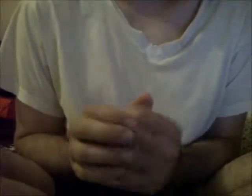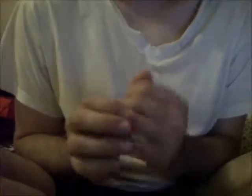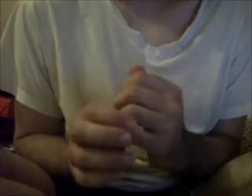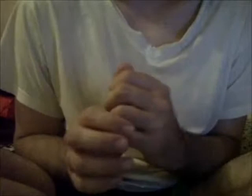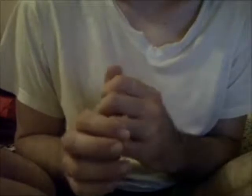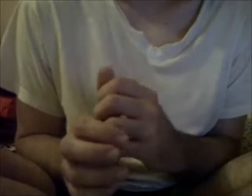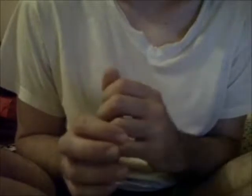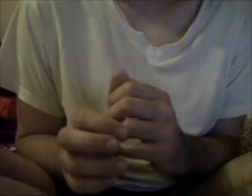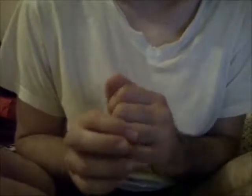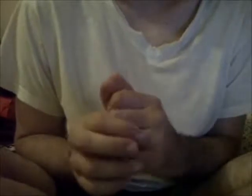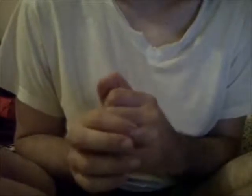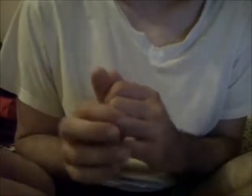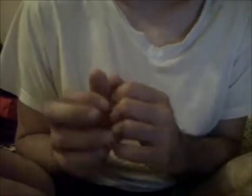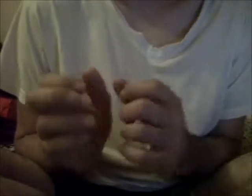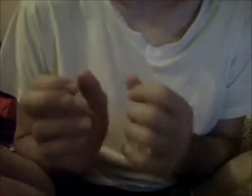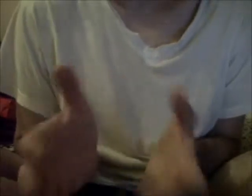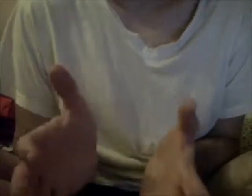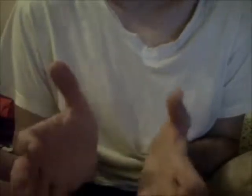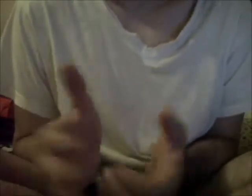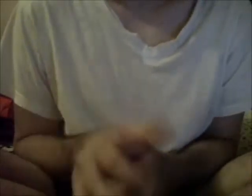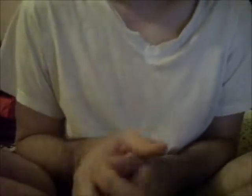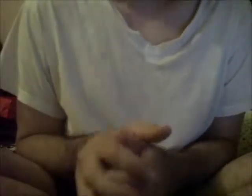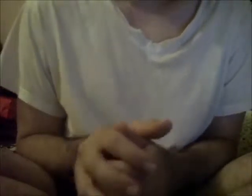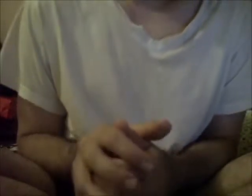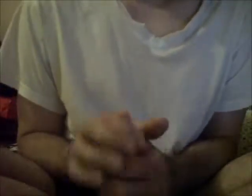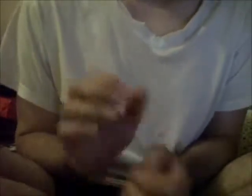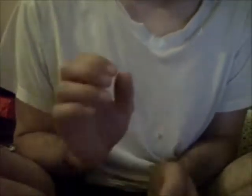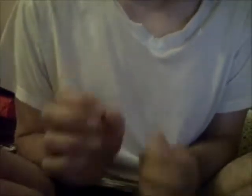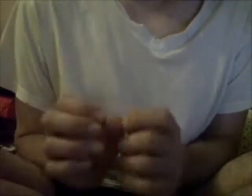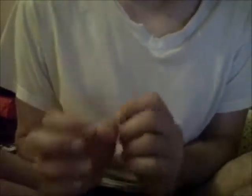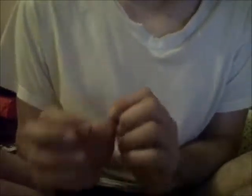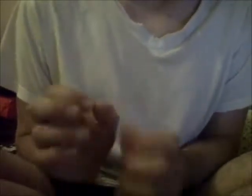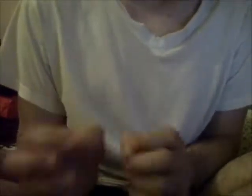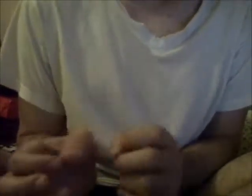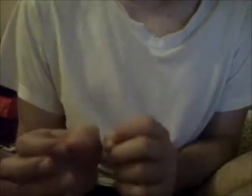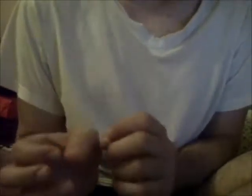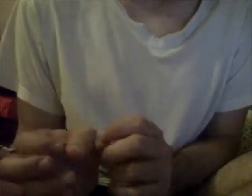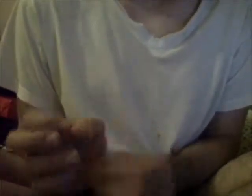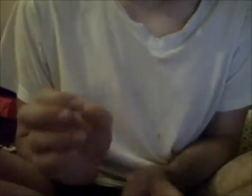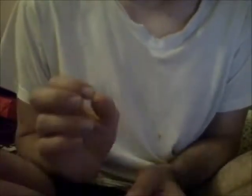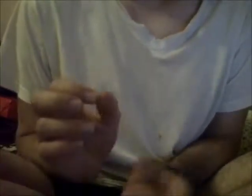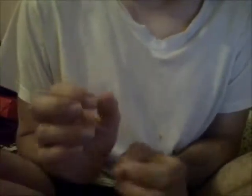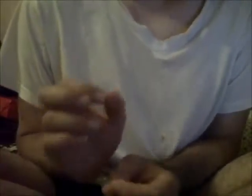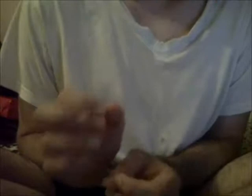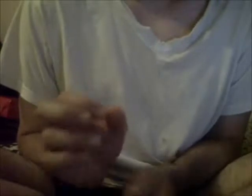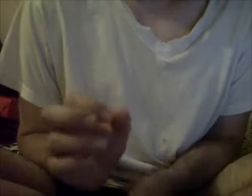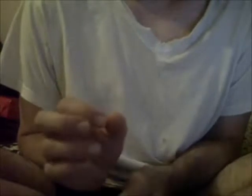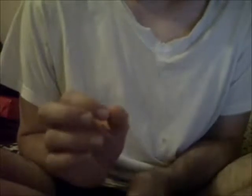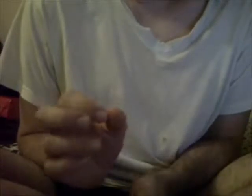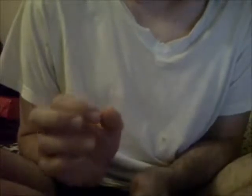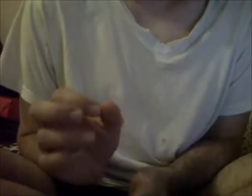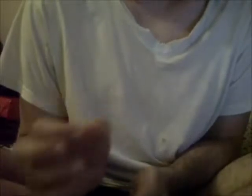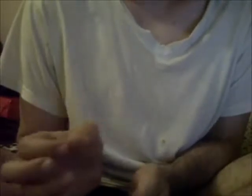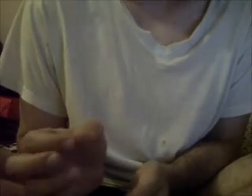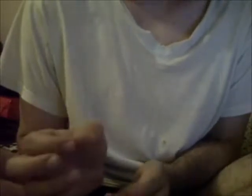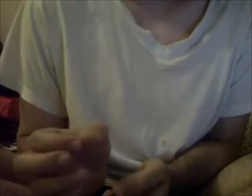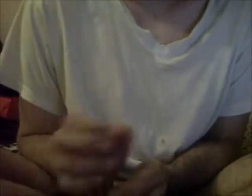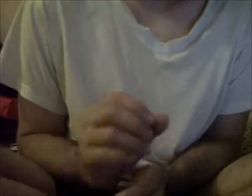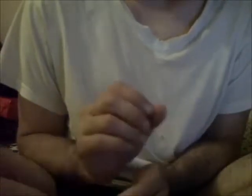been prepared for the devil and his angels.'" Other scriptures like 2 Peter 2:4